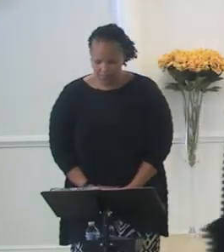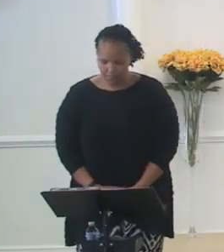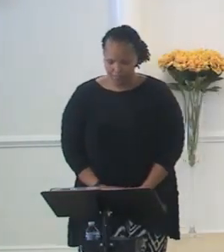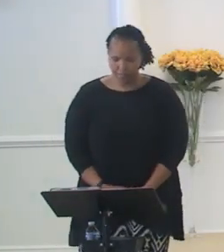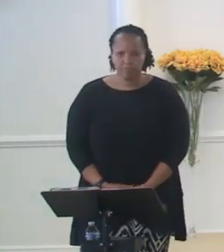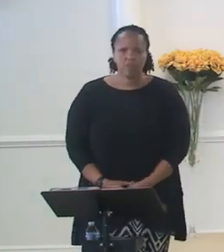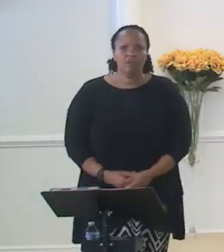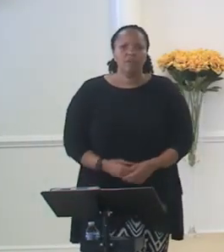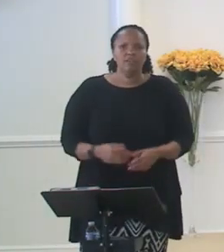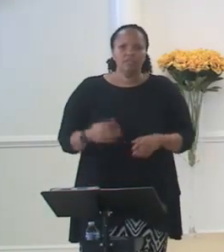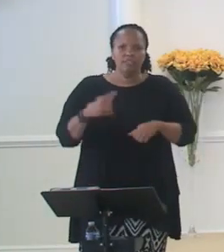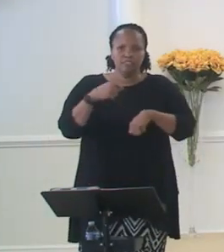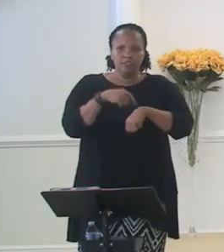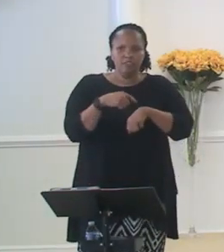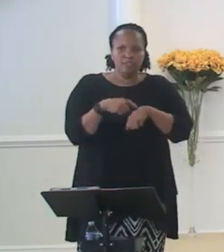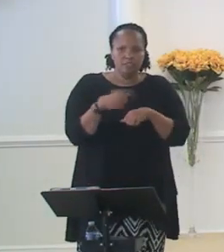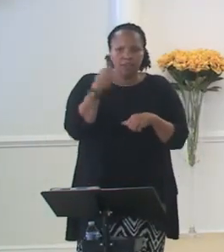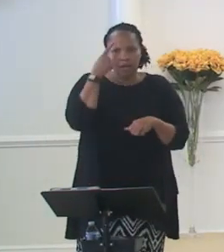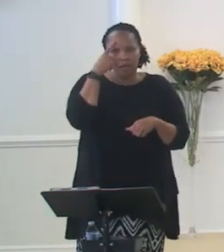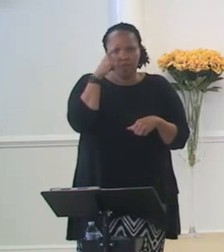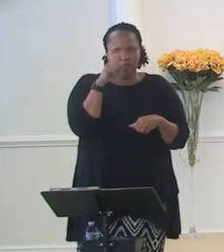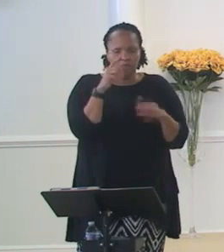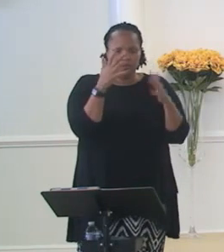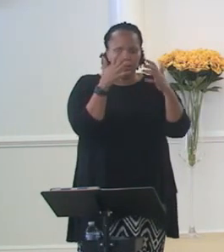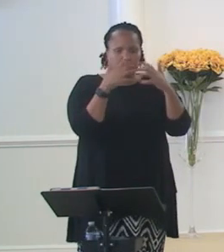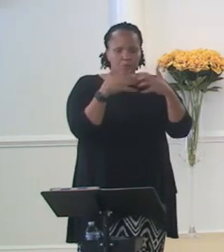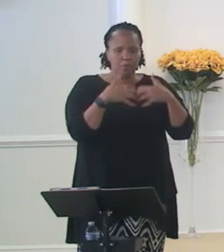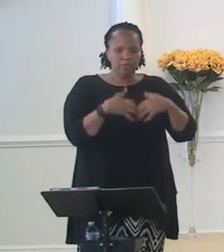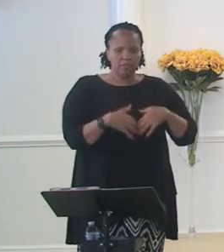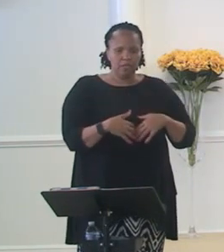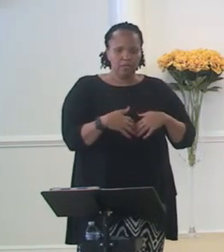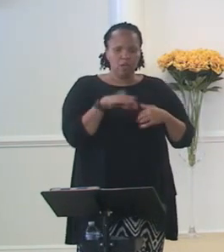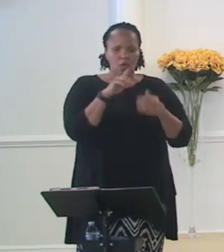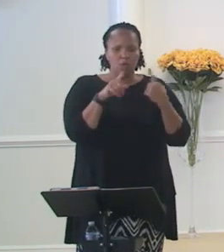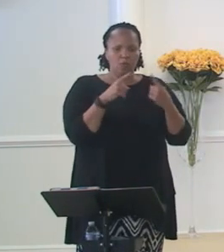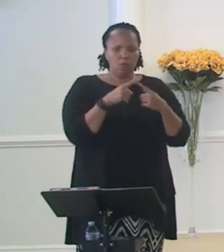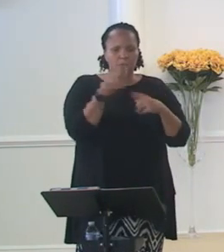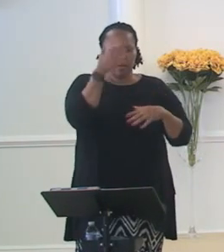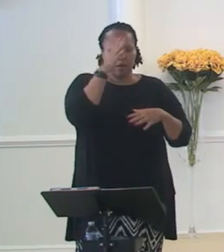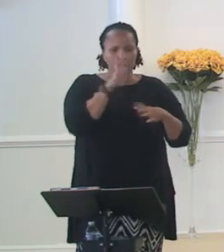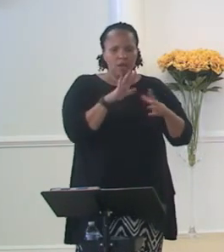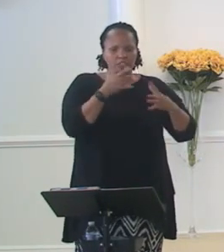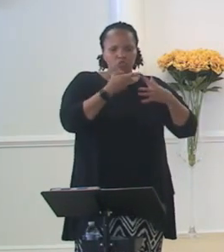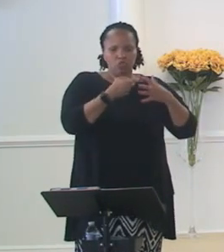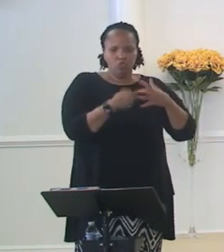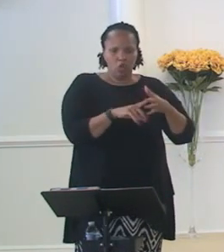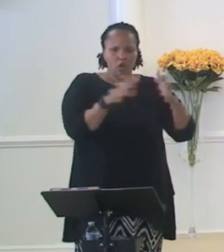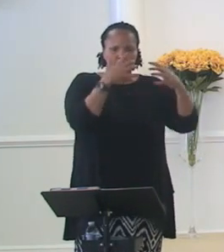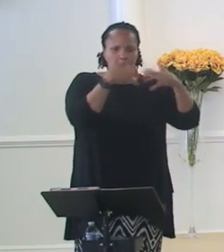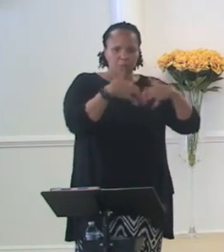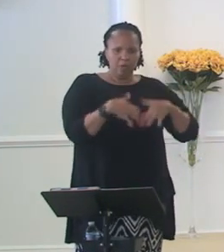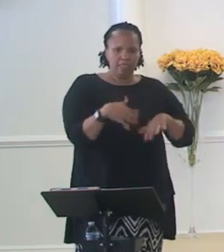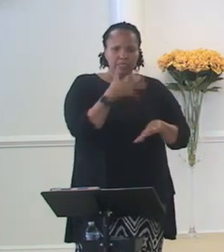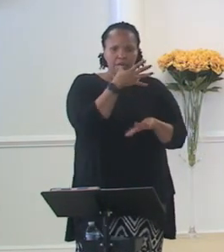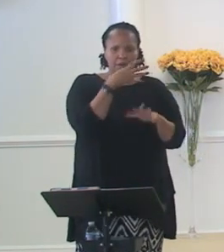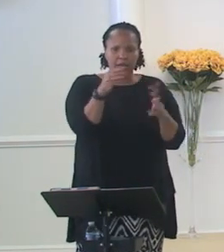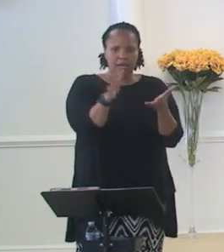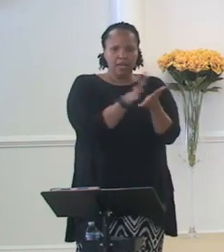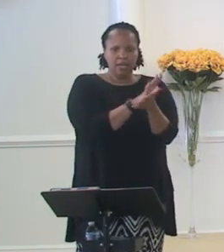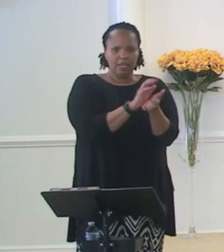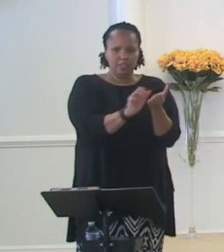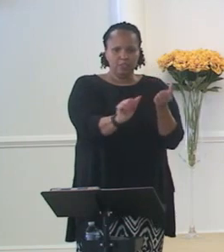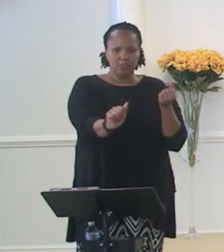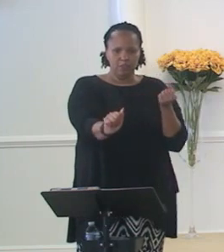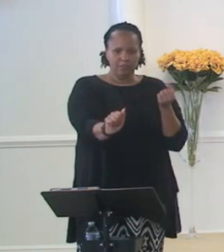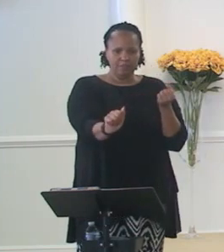There's a time for paras. So when God starts to break down and destroy, it's